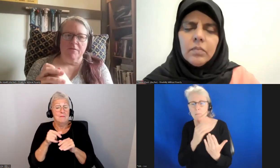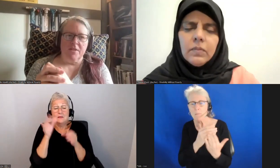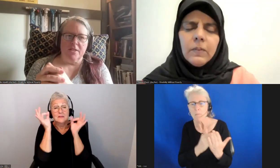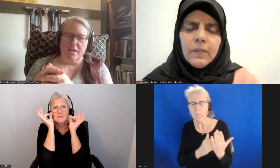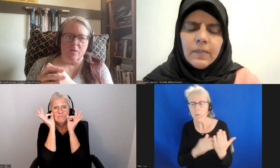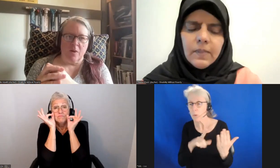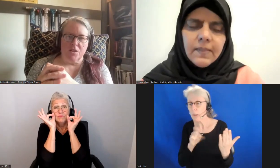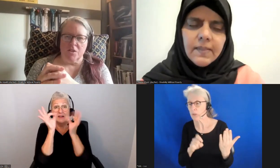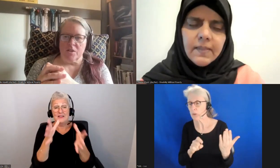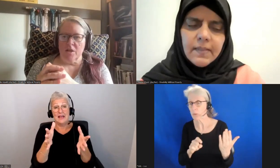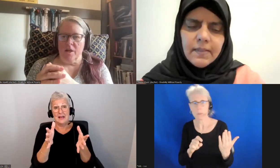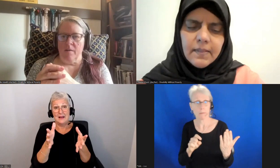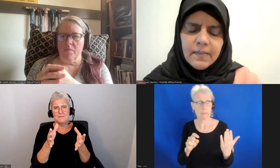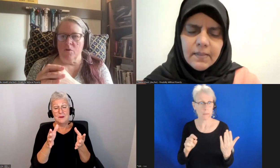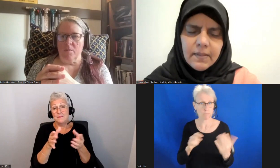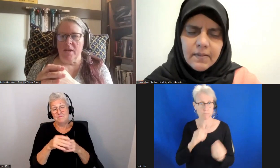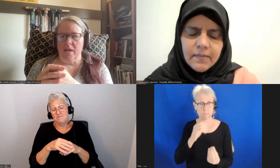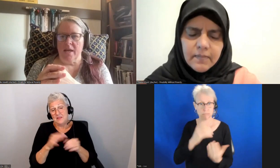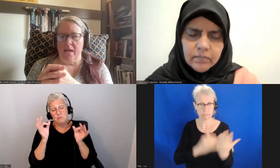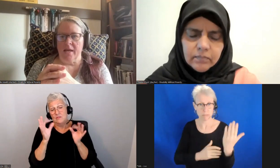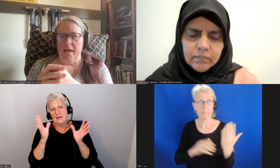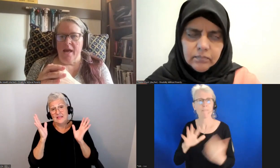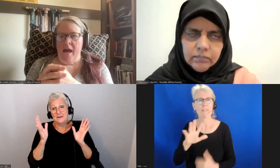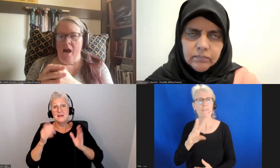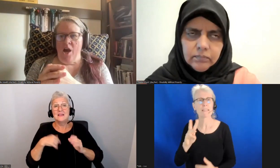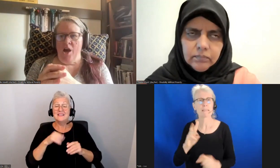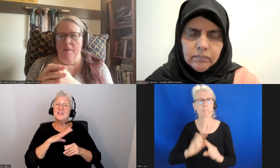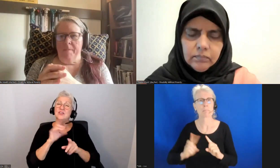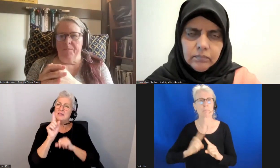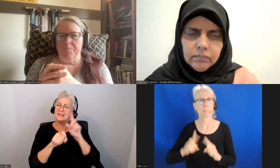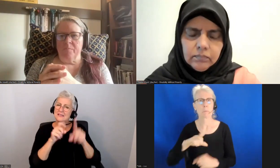up to like 56 questions coming in here.